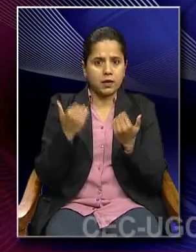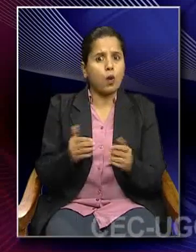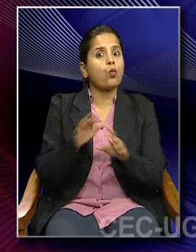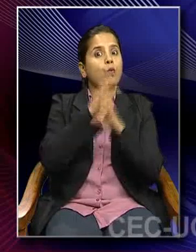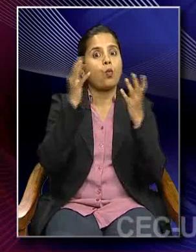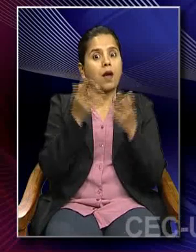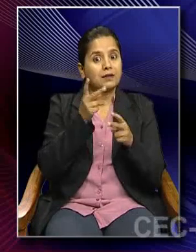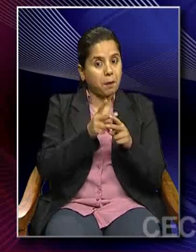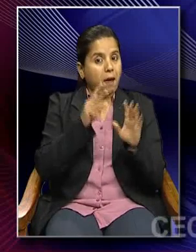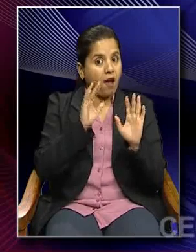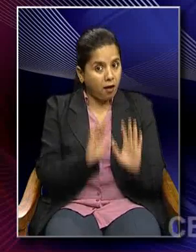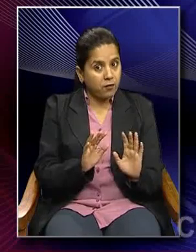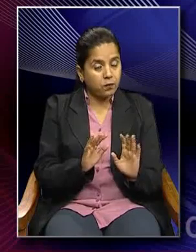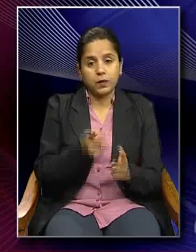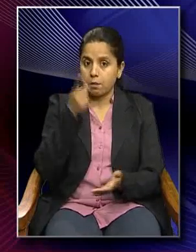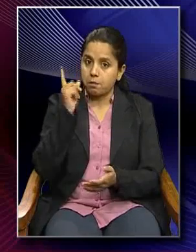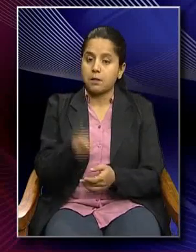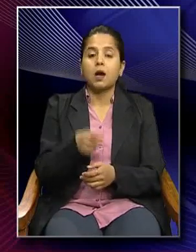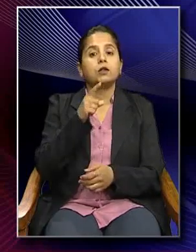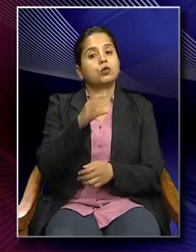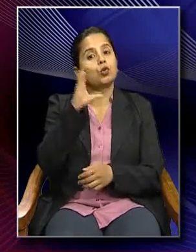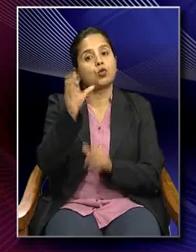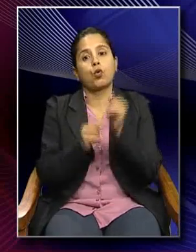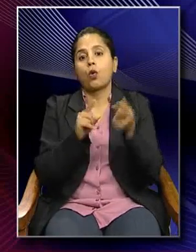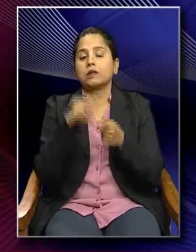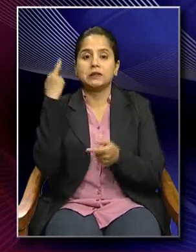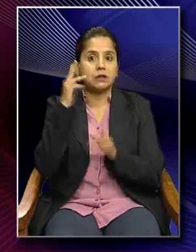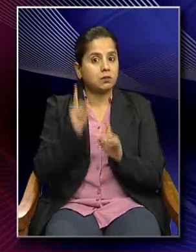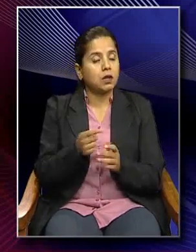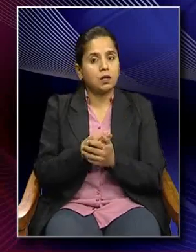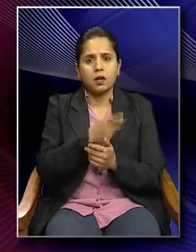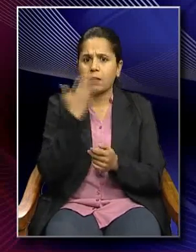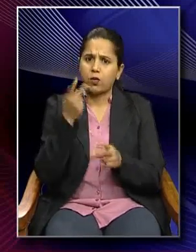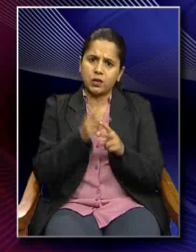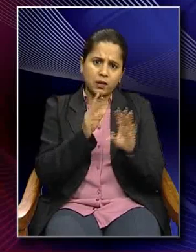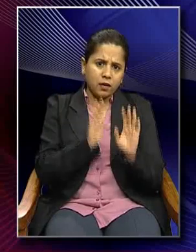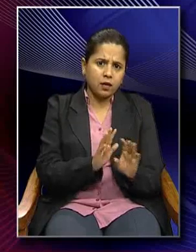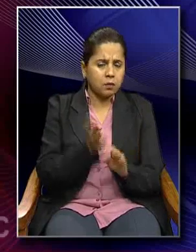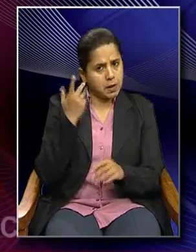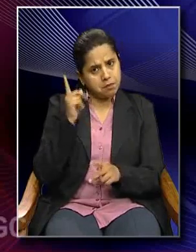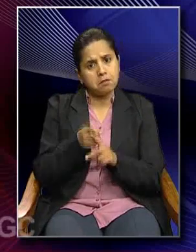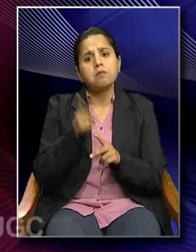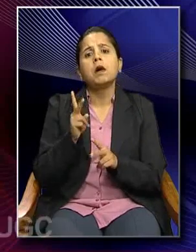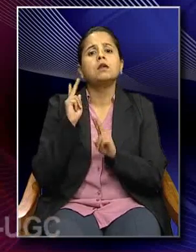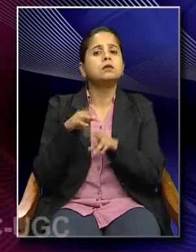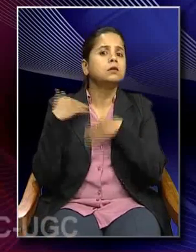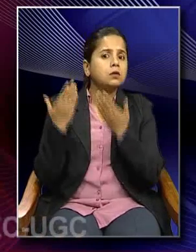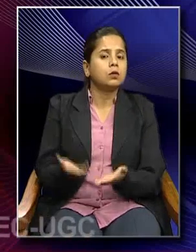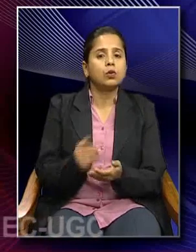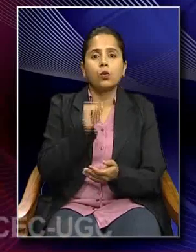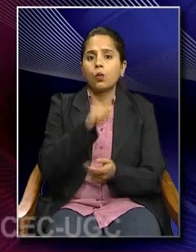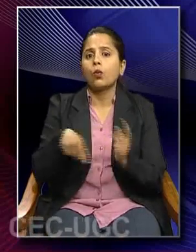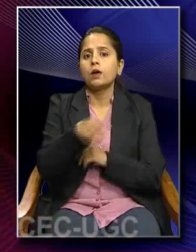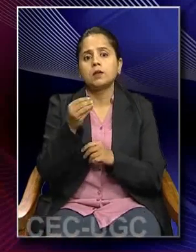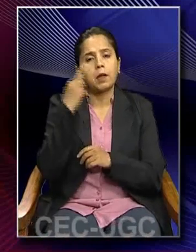in the world must have a cause, because since it is existing, it should have existed because of there being a